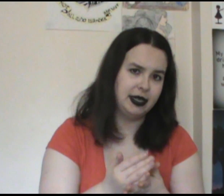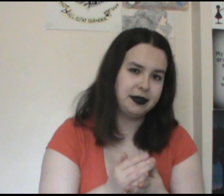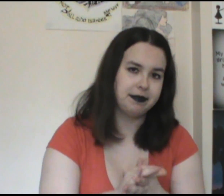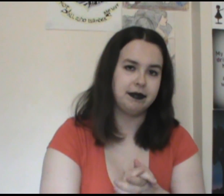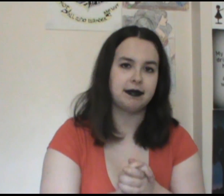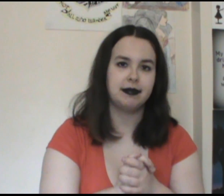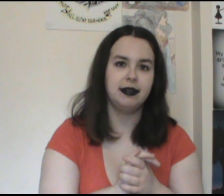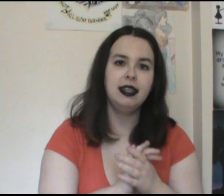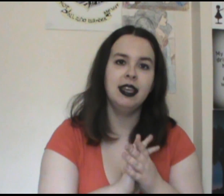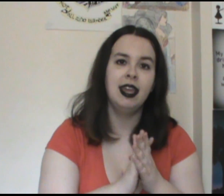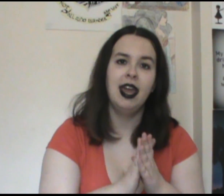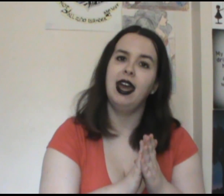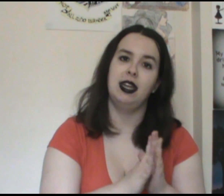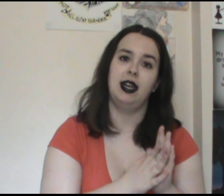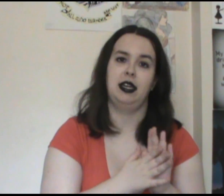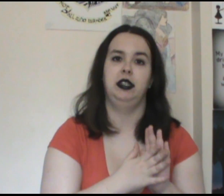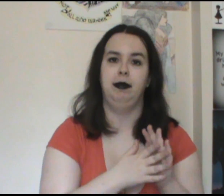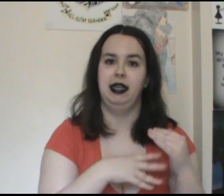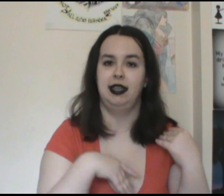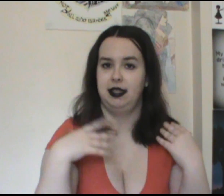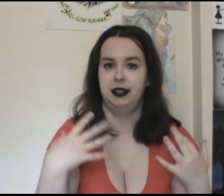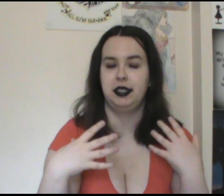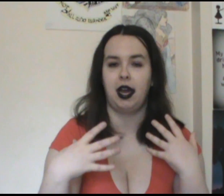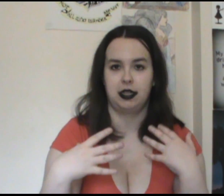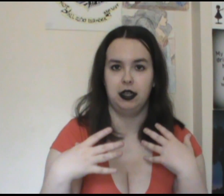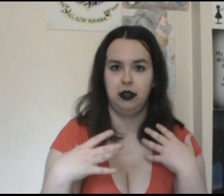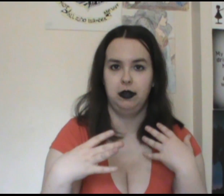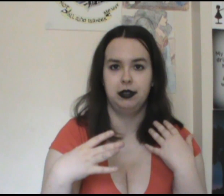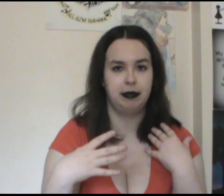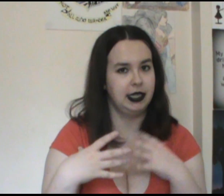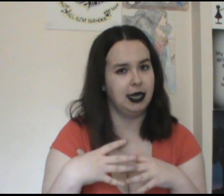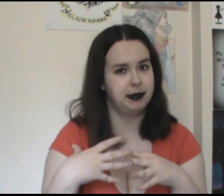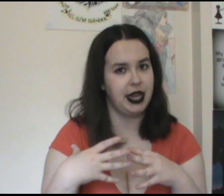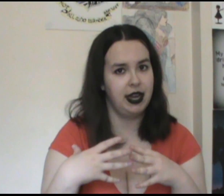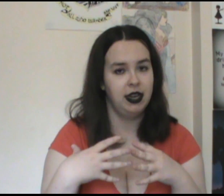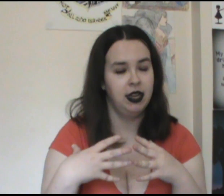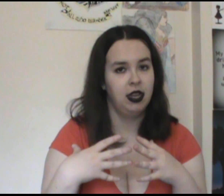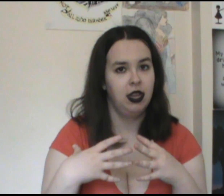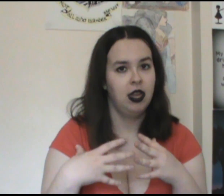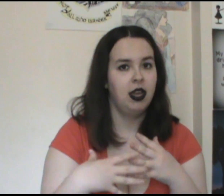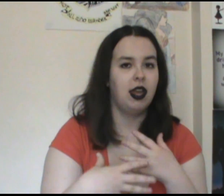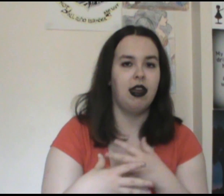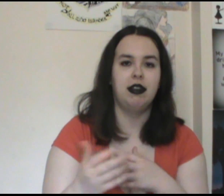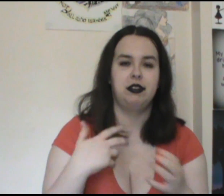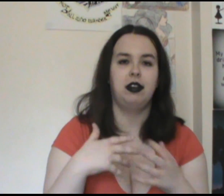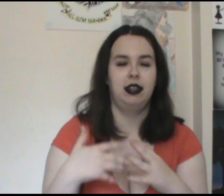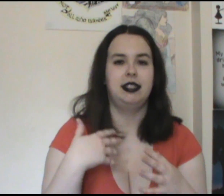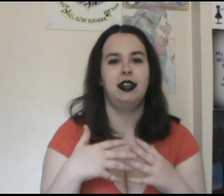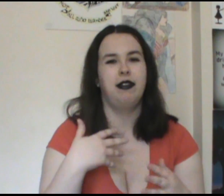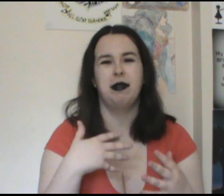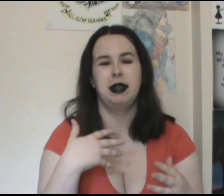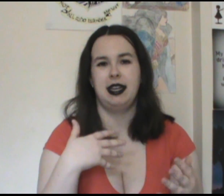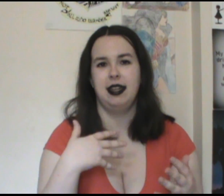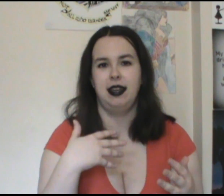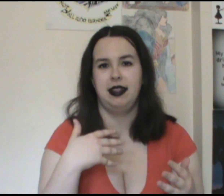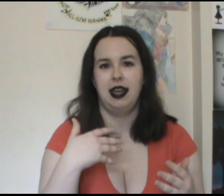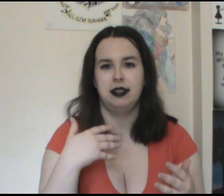was. And it actually being like this doctor who's really upset and just all that stuff. I really kind of like that sort